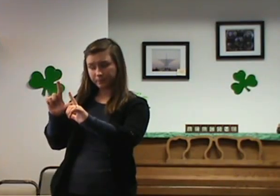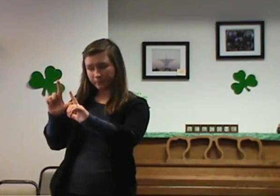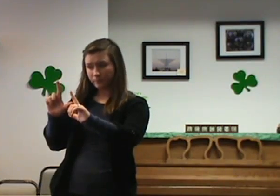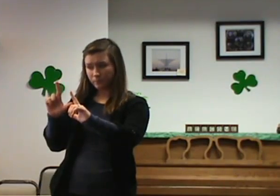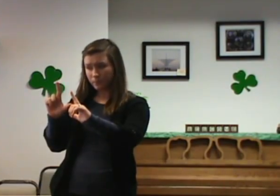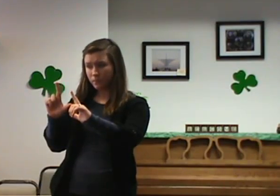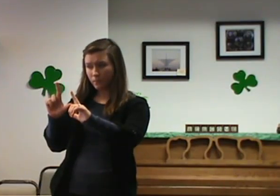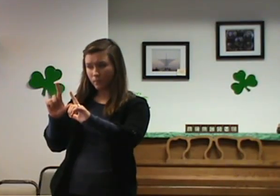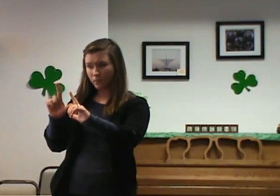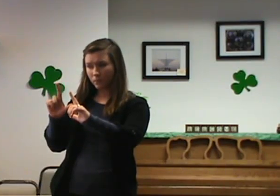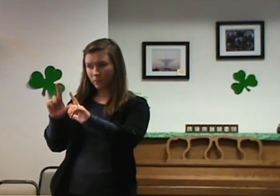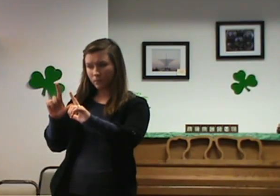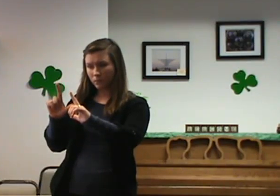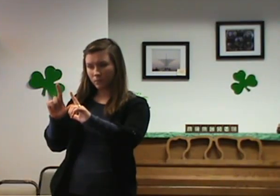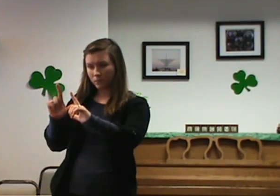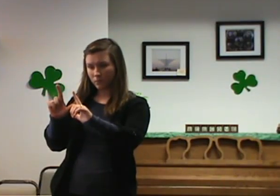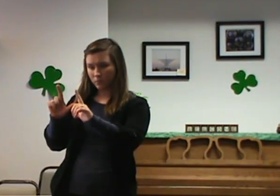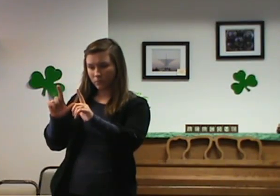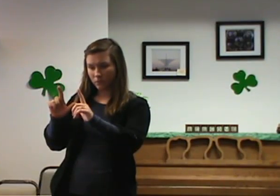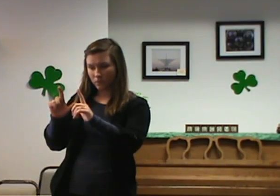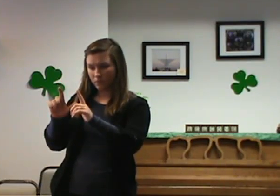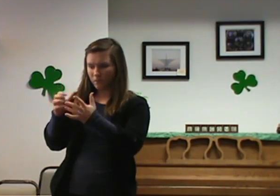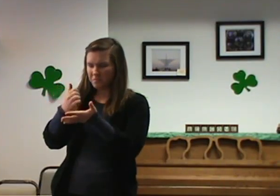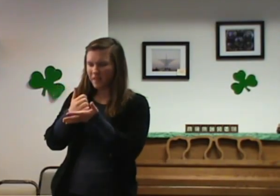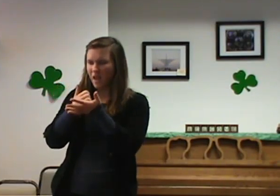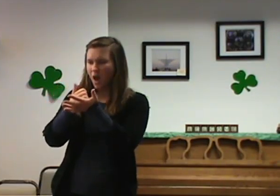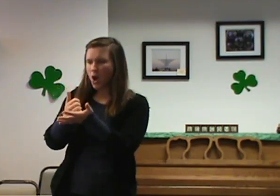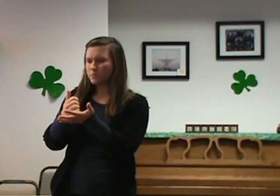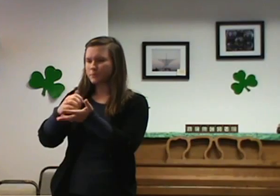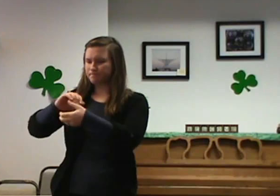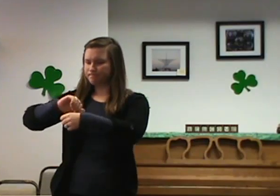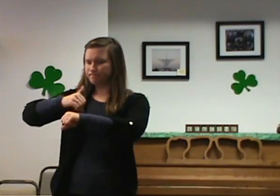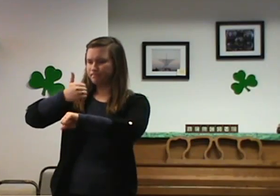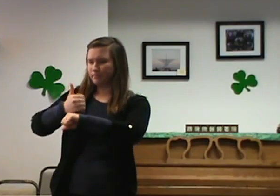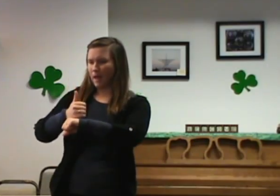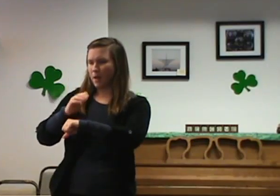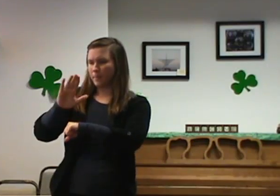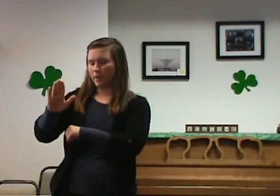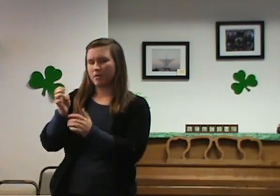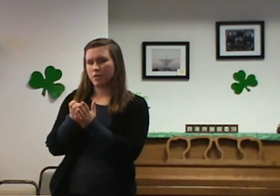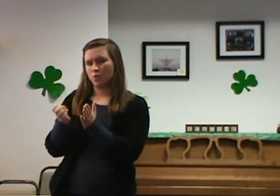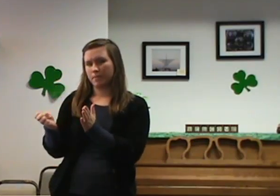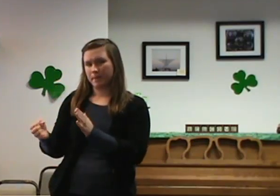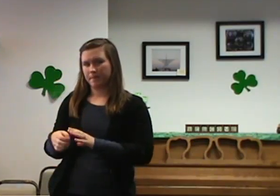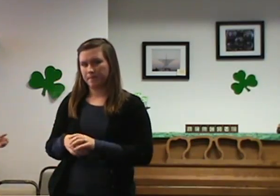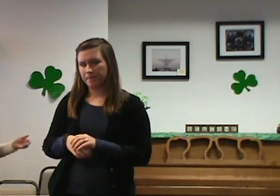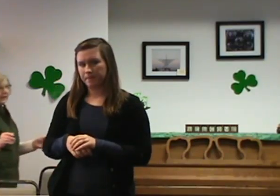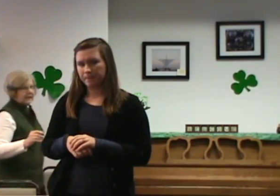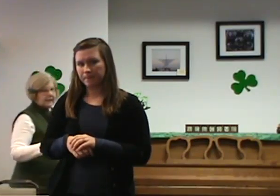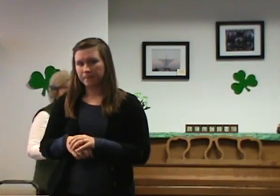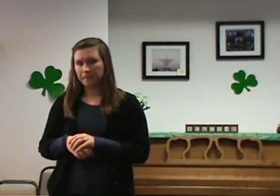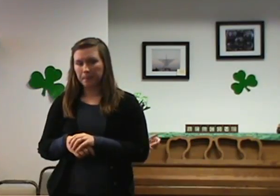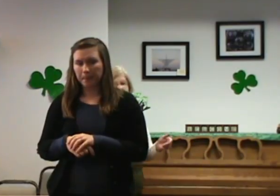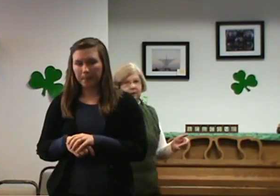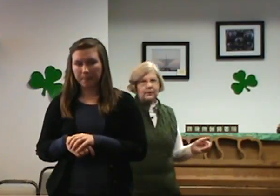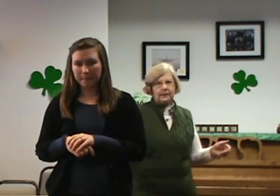can take them through all of the setups of it. The setups for this,